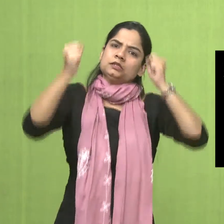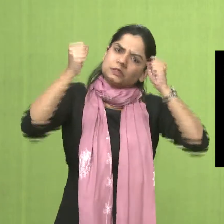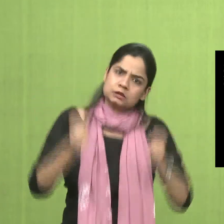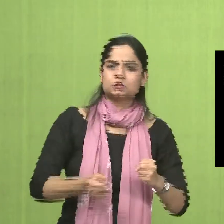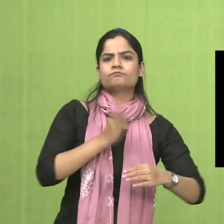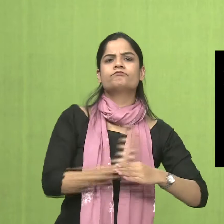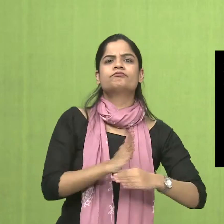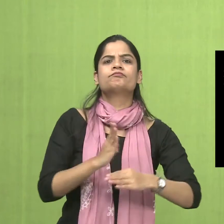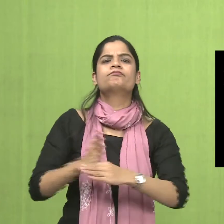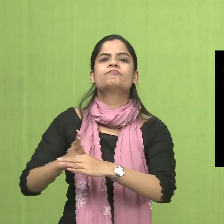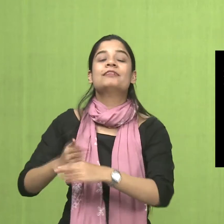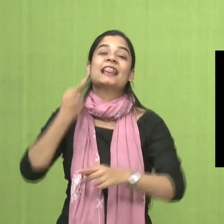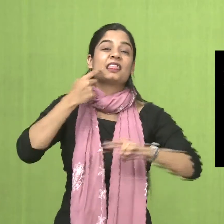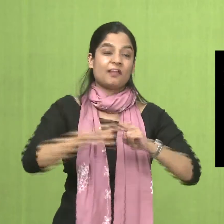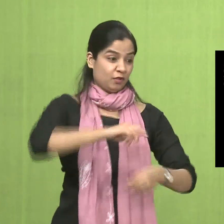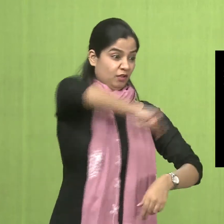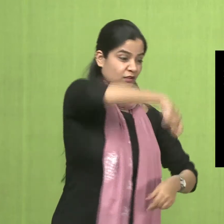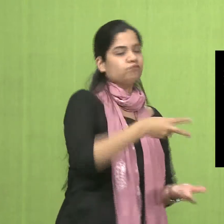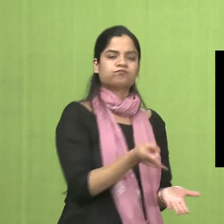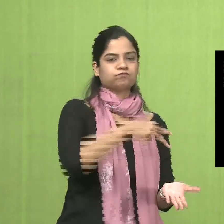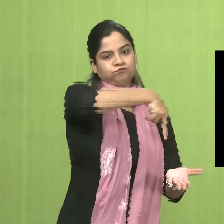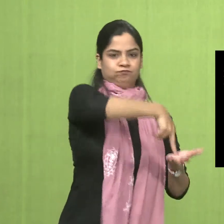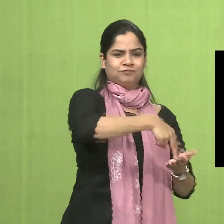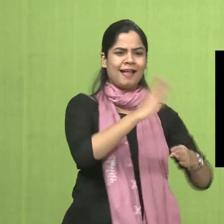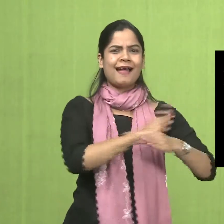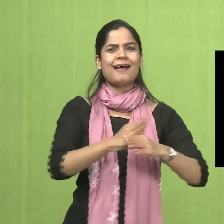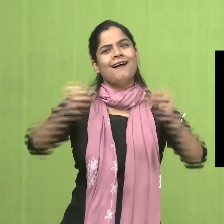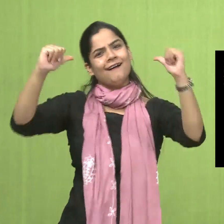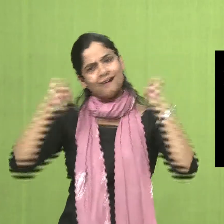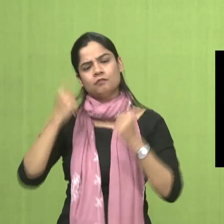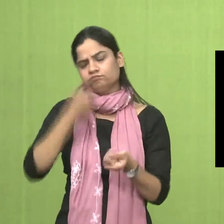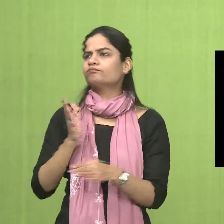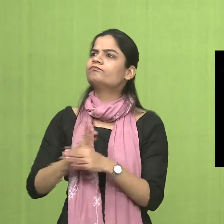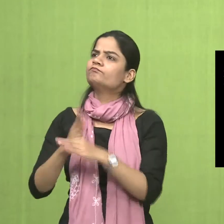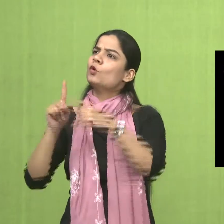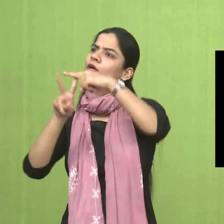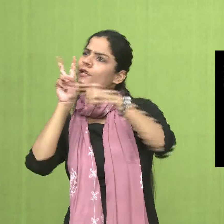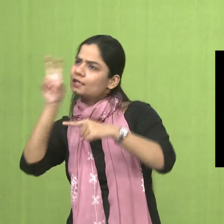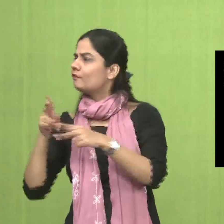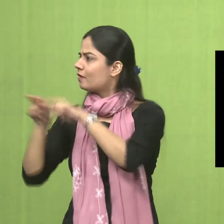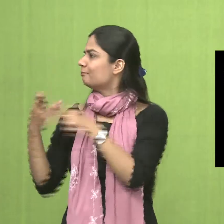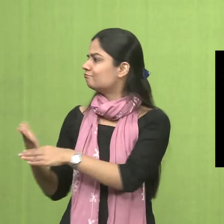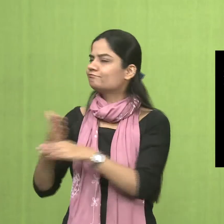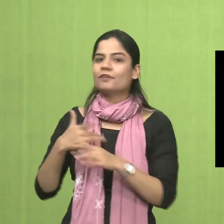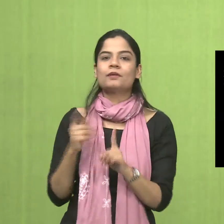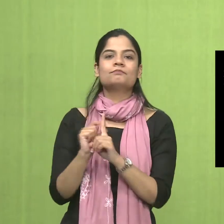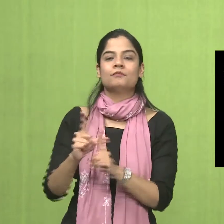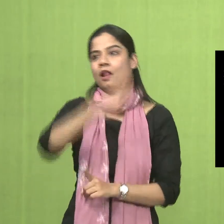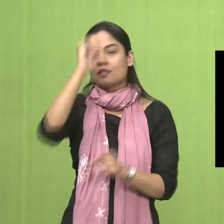You can sit and chop your vegetables. Cooking wise, yes, you have to stand. That's understandable, but you can always sit and chop